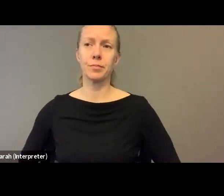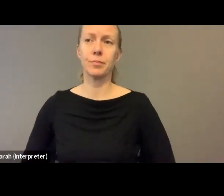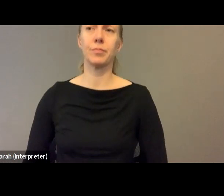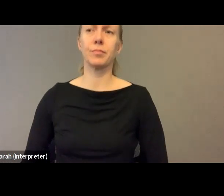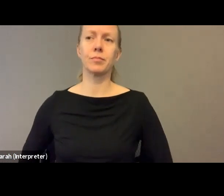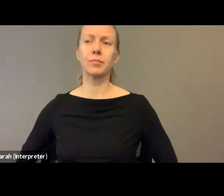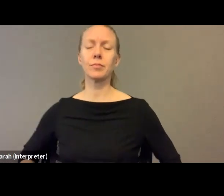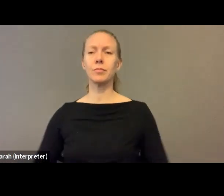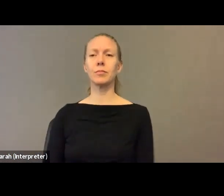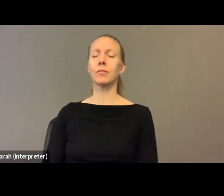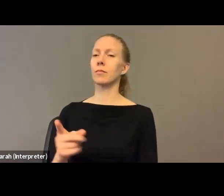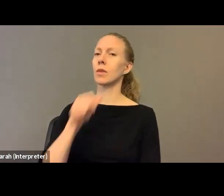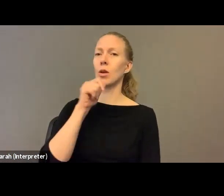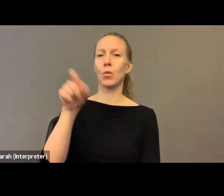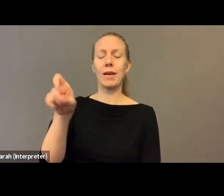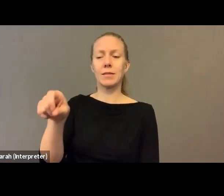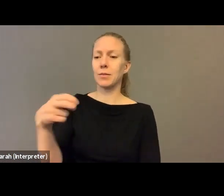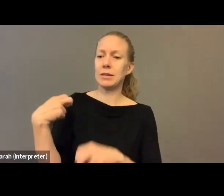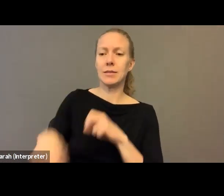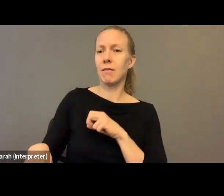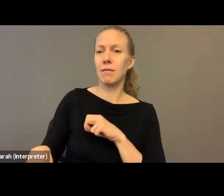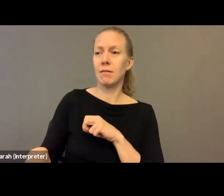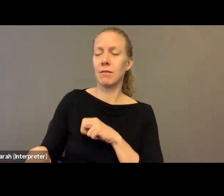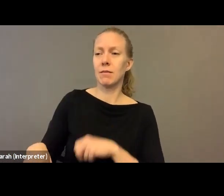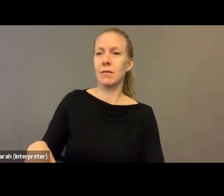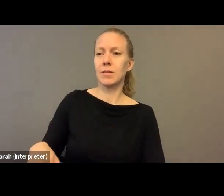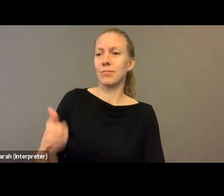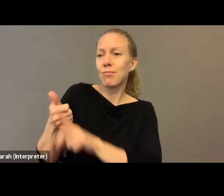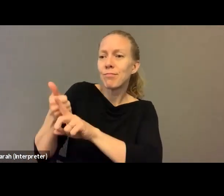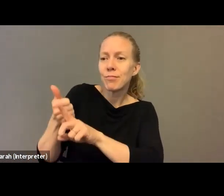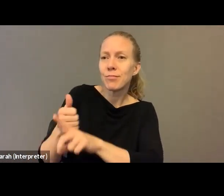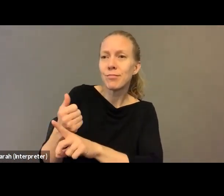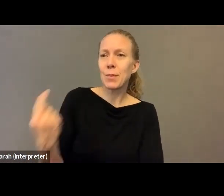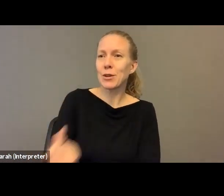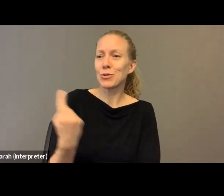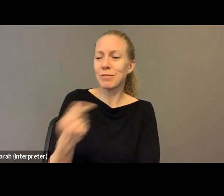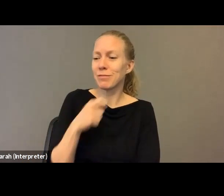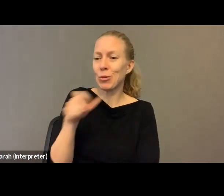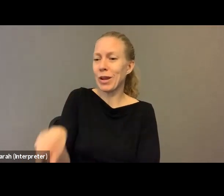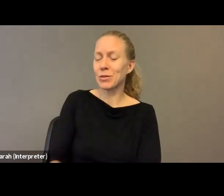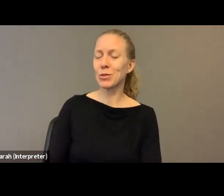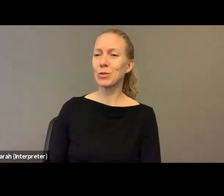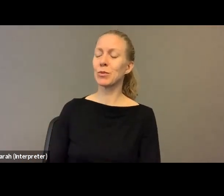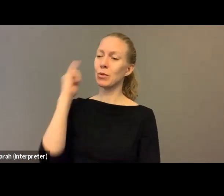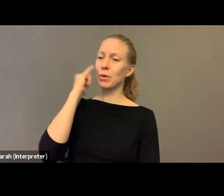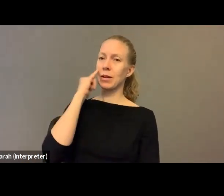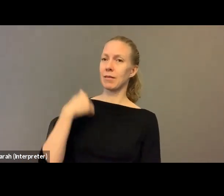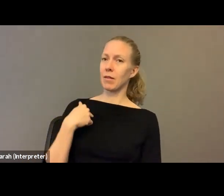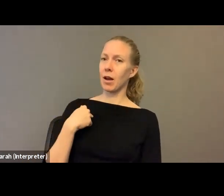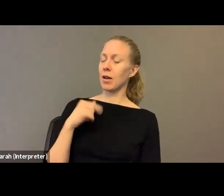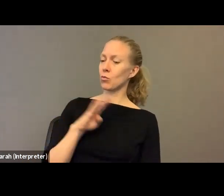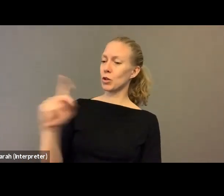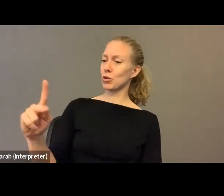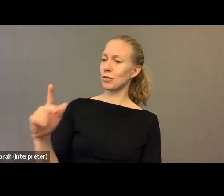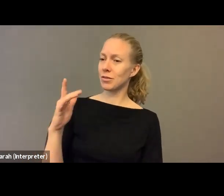You don't have to be tough all by yourself, you said. And if I returned the favor, it was much